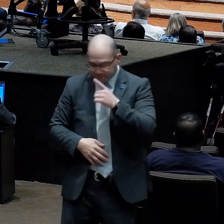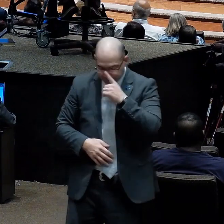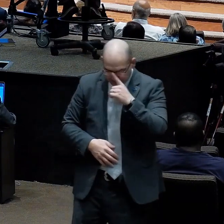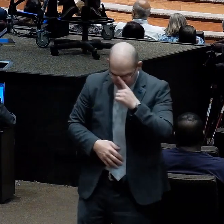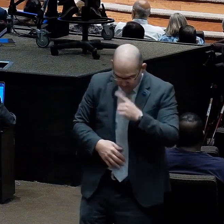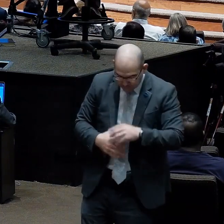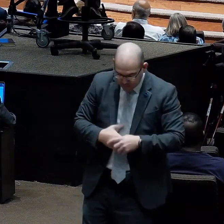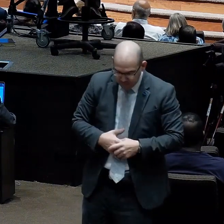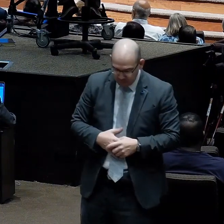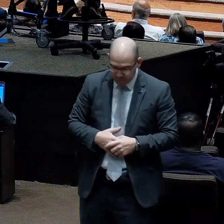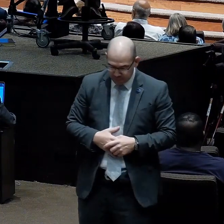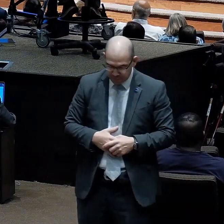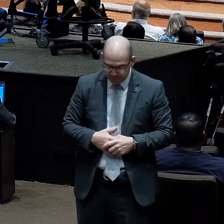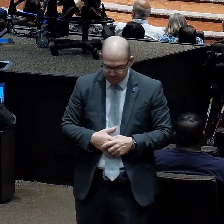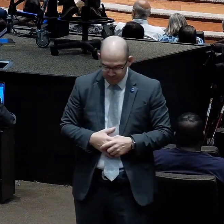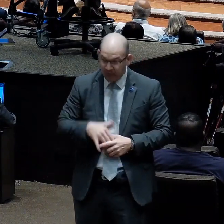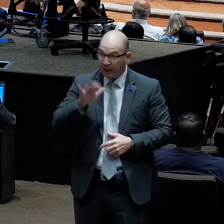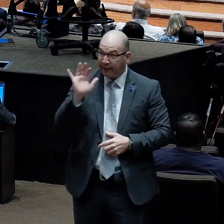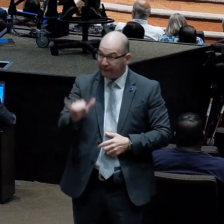That's mercy.